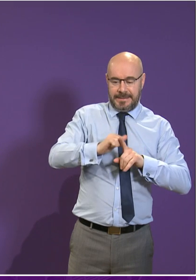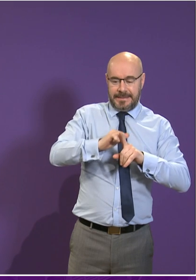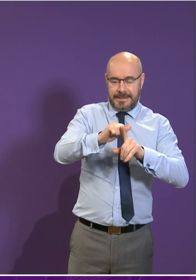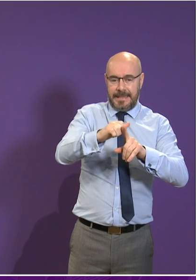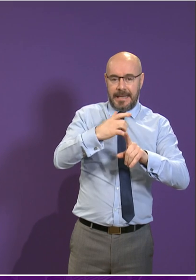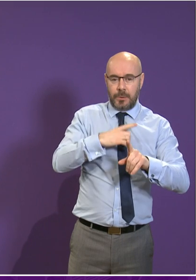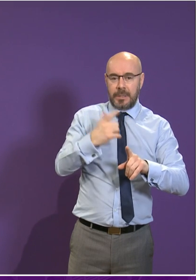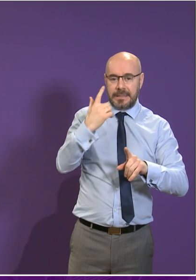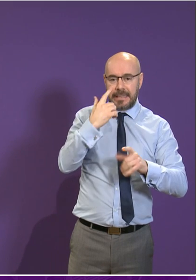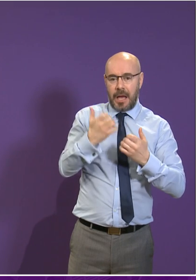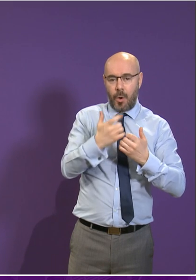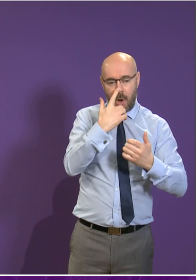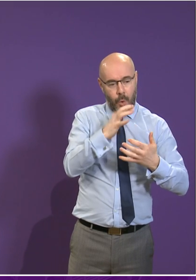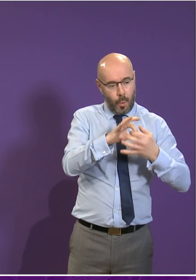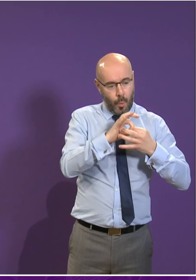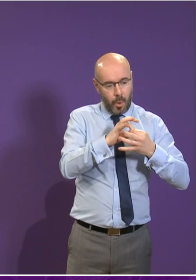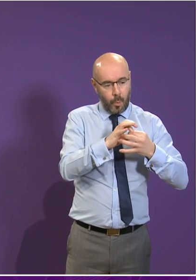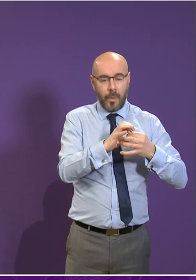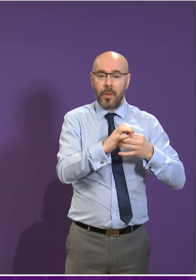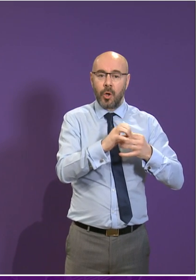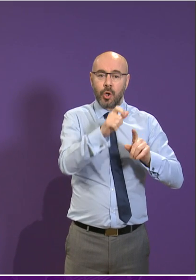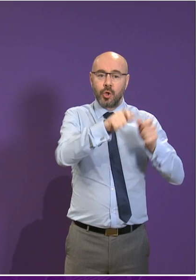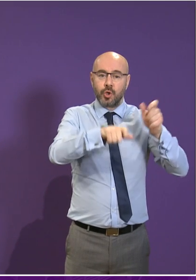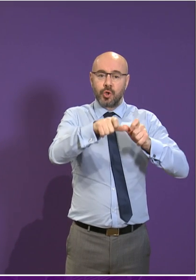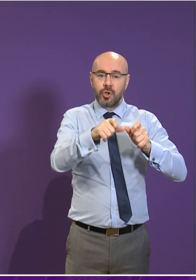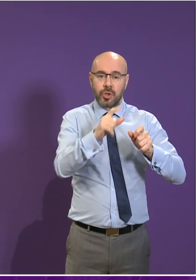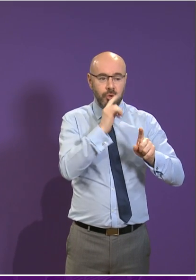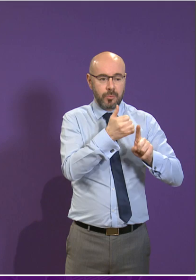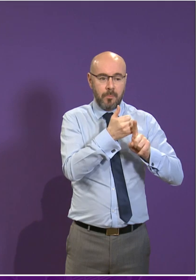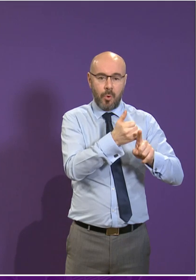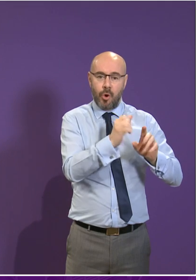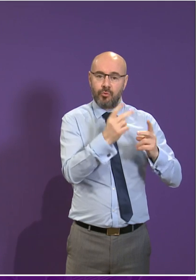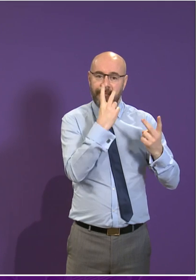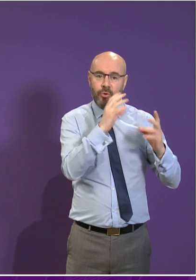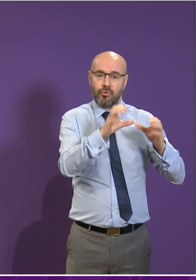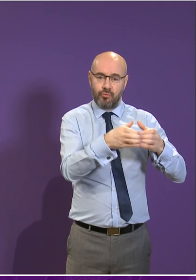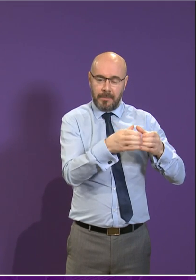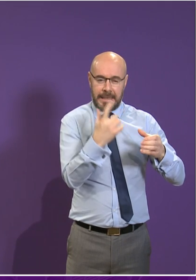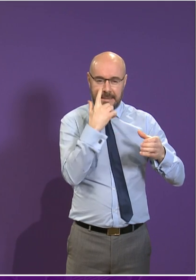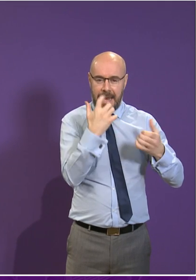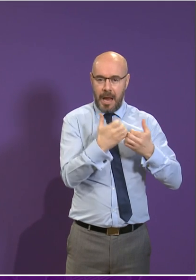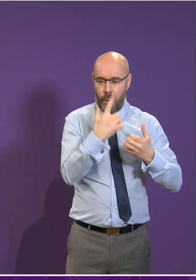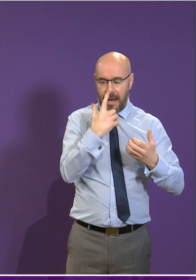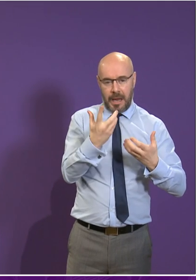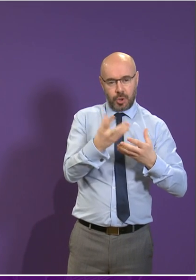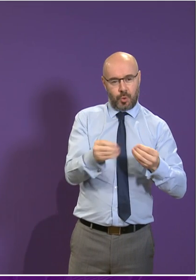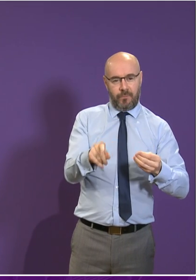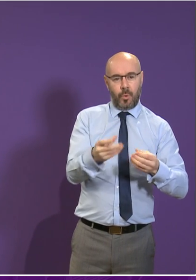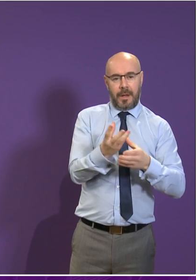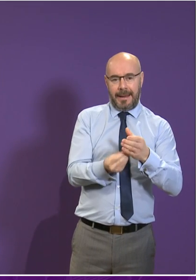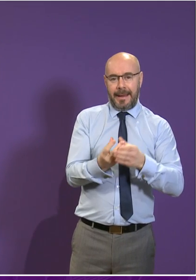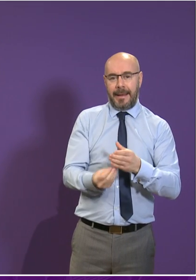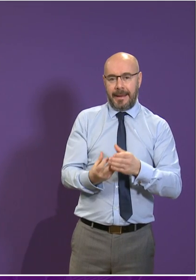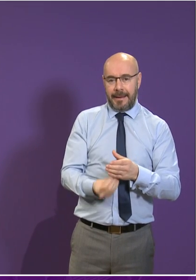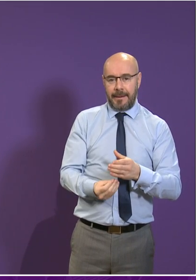really look forward to working with the Student Support Review group on that to see because it seems almost from the evidence that we heard